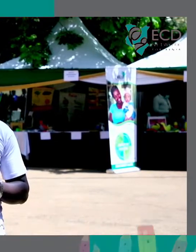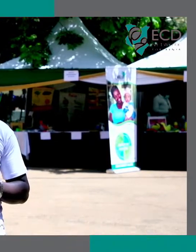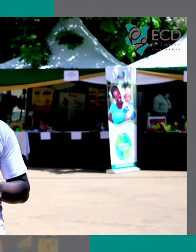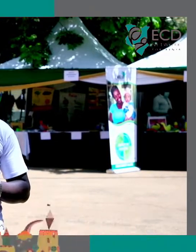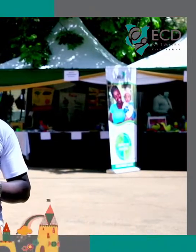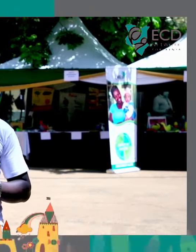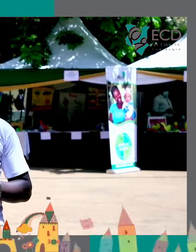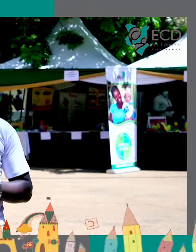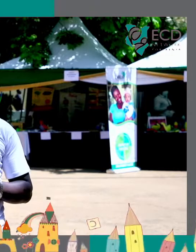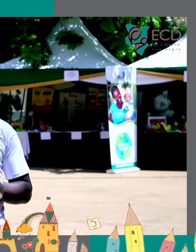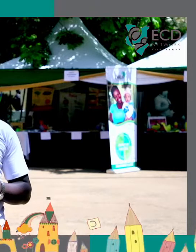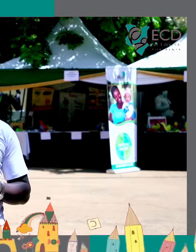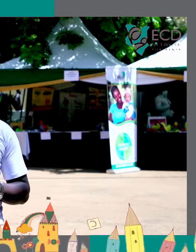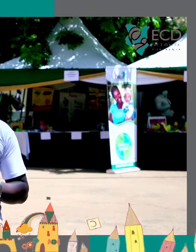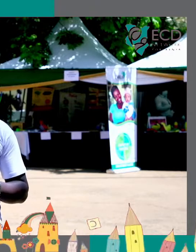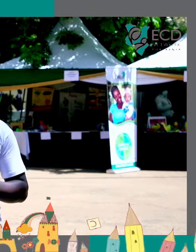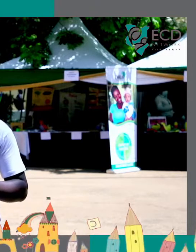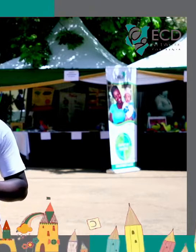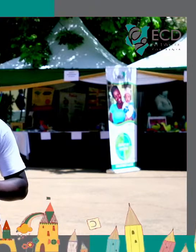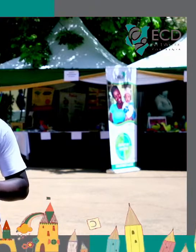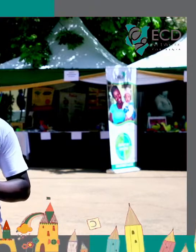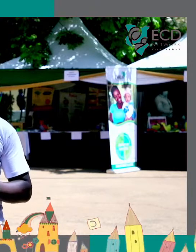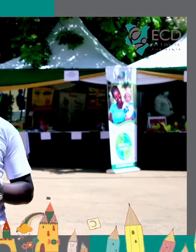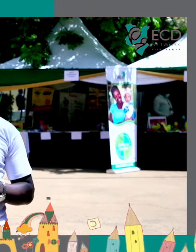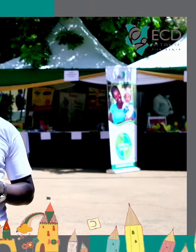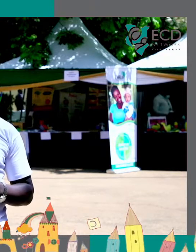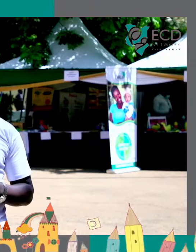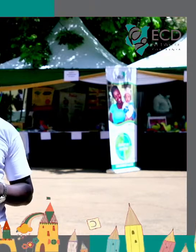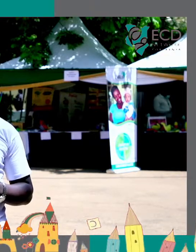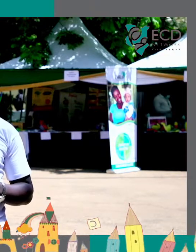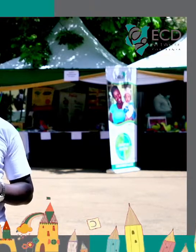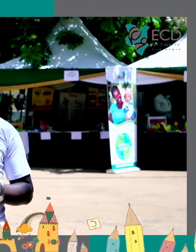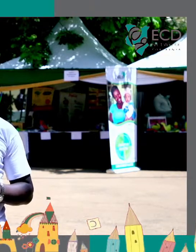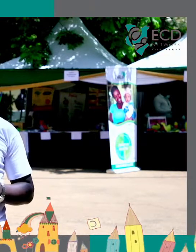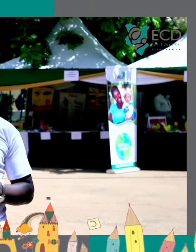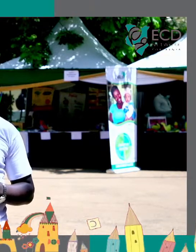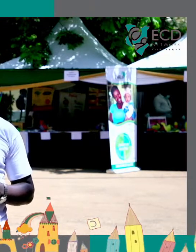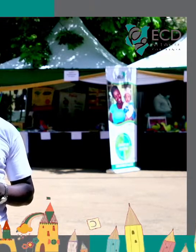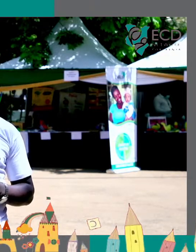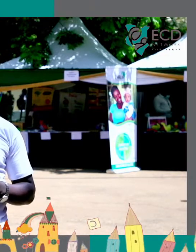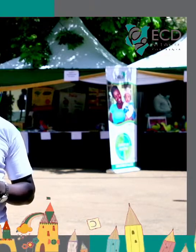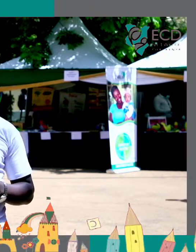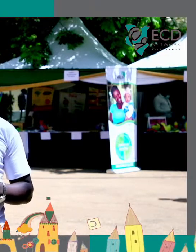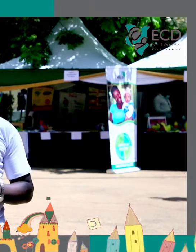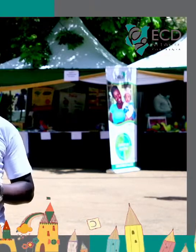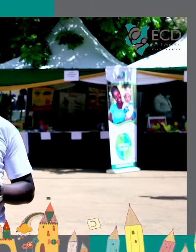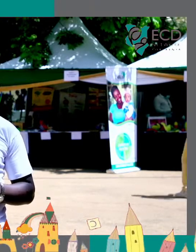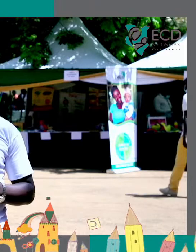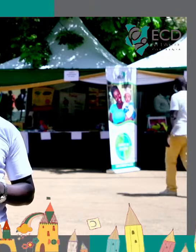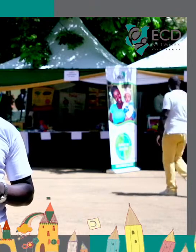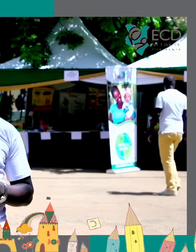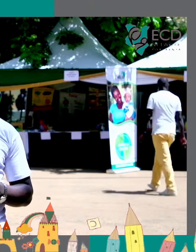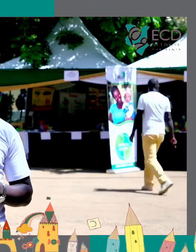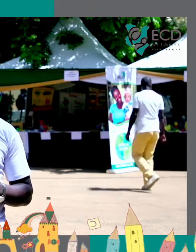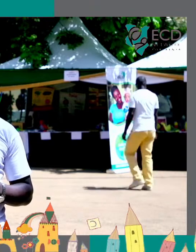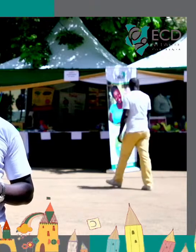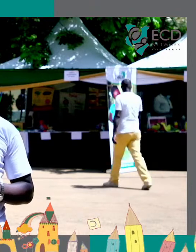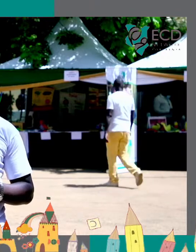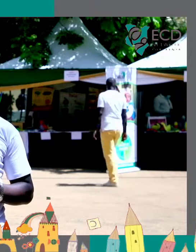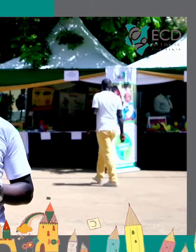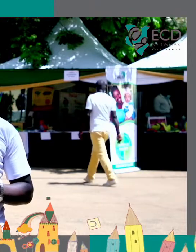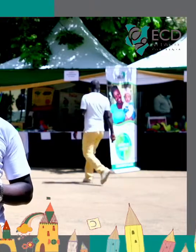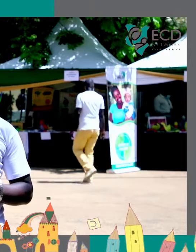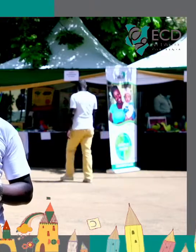presentations. You've heard about issues to do with prisoners, children, how children are affected, maybe when a parent